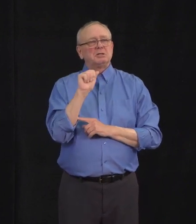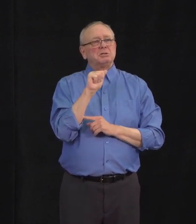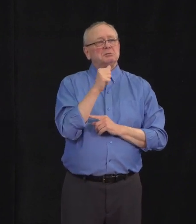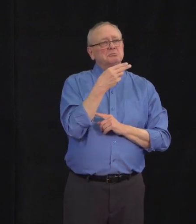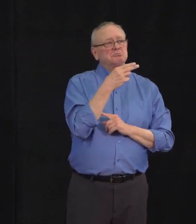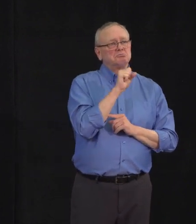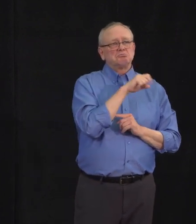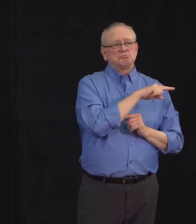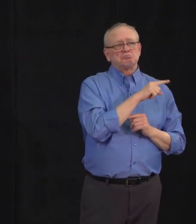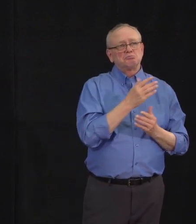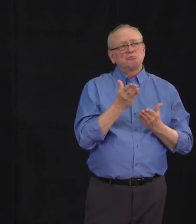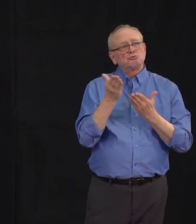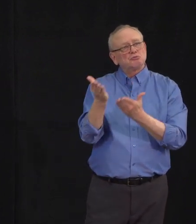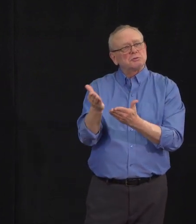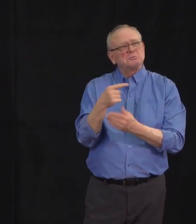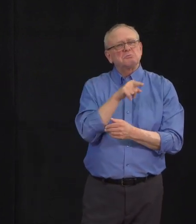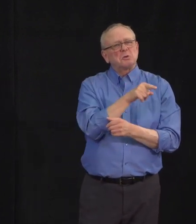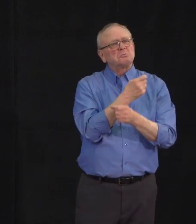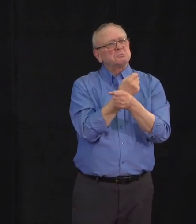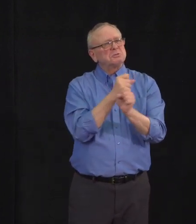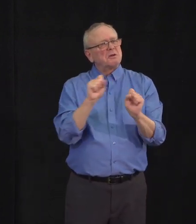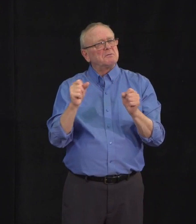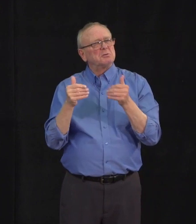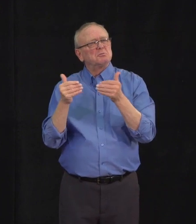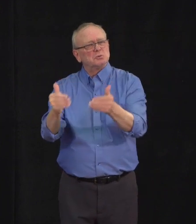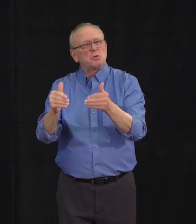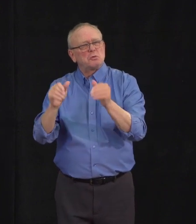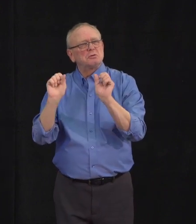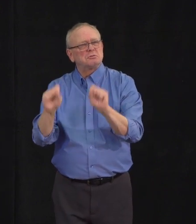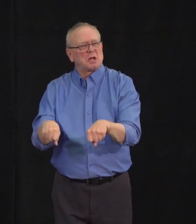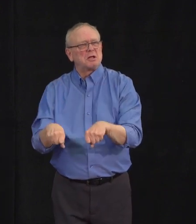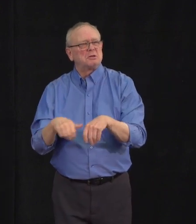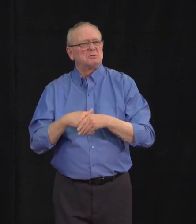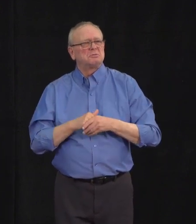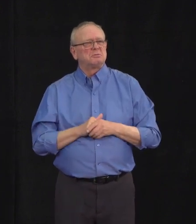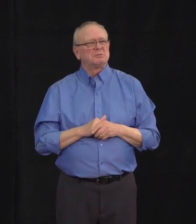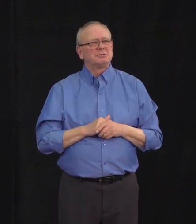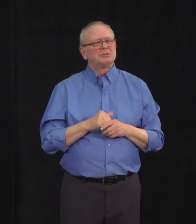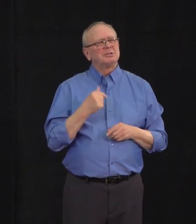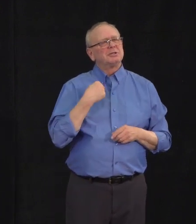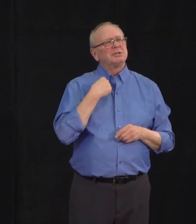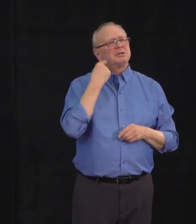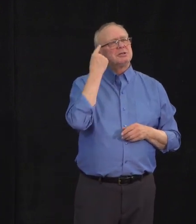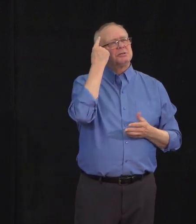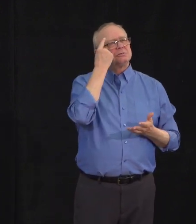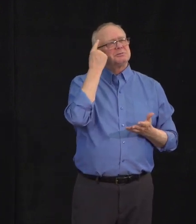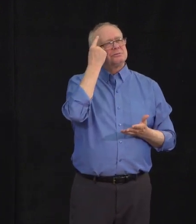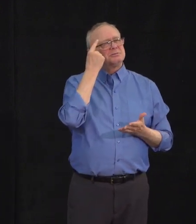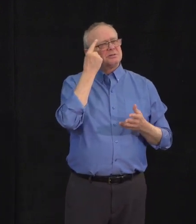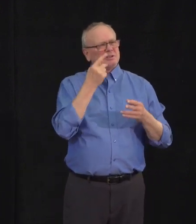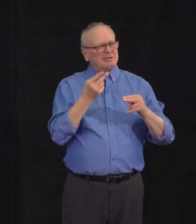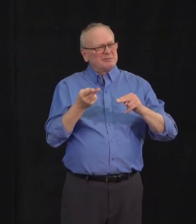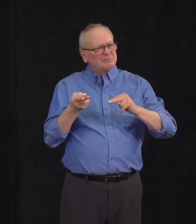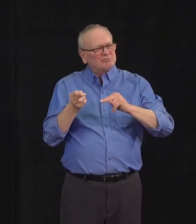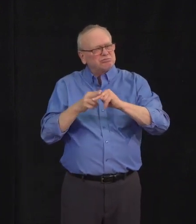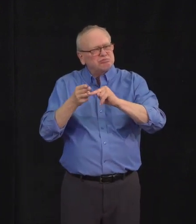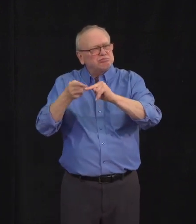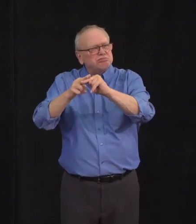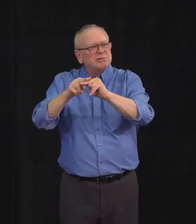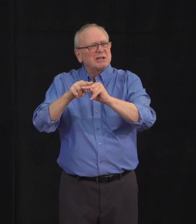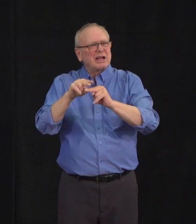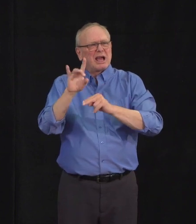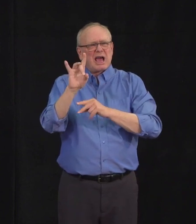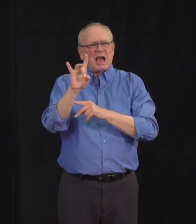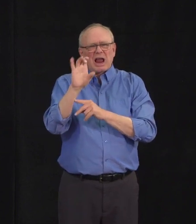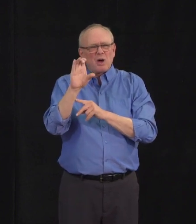open. I'm just wondering, obviously with cases continuing to go up, you mentioned it's now above 800 workers at the site. What would you say to